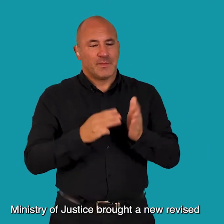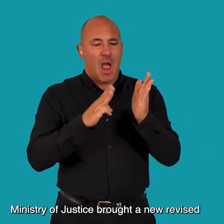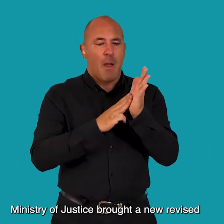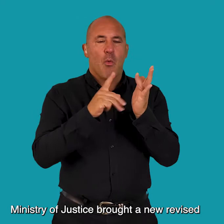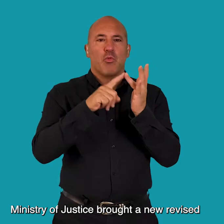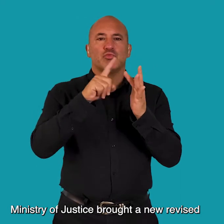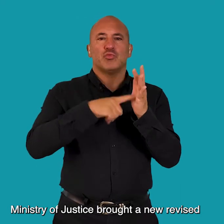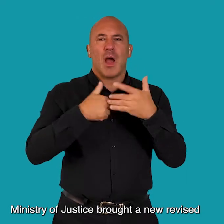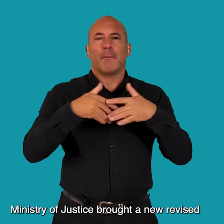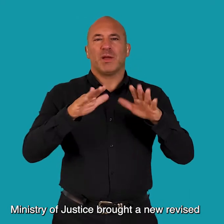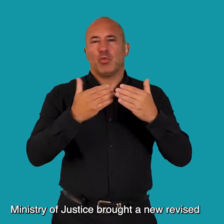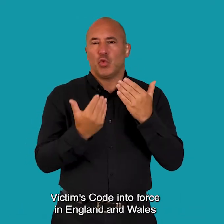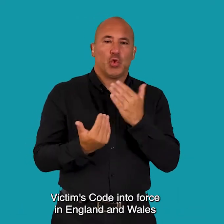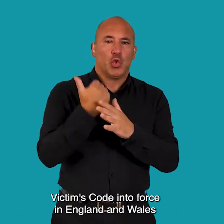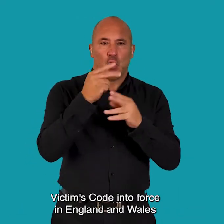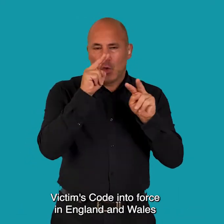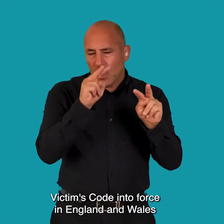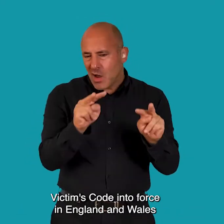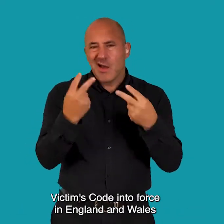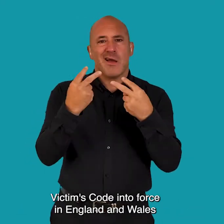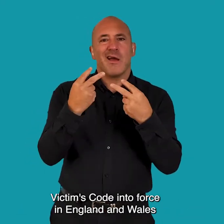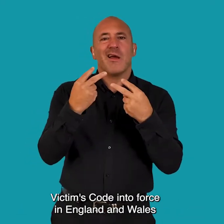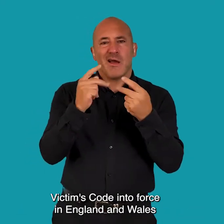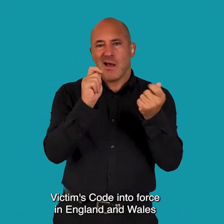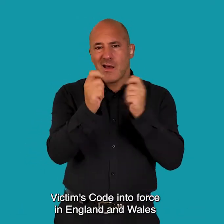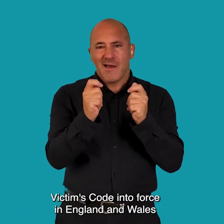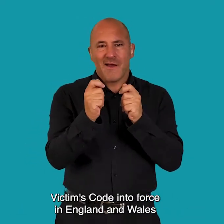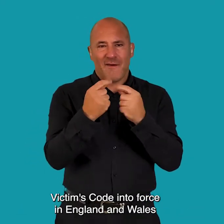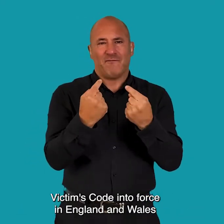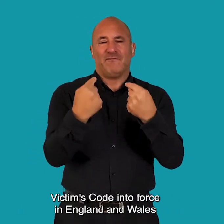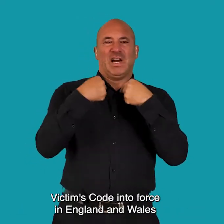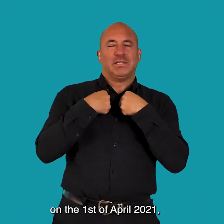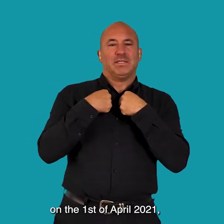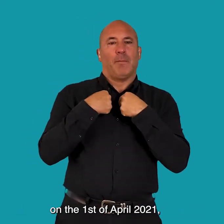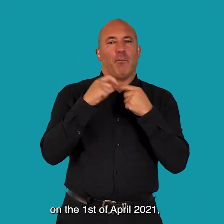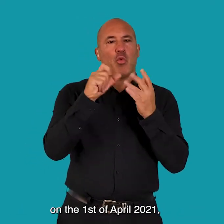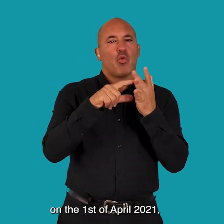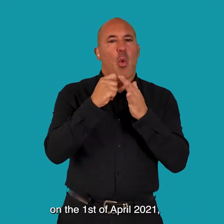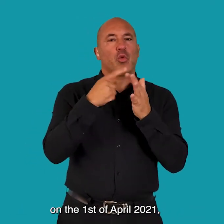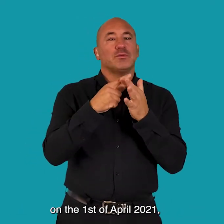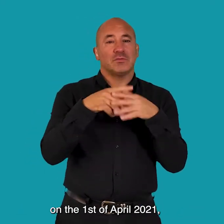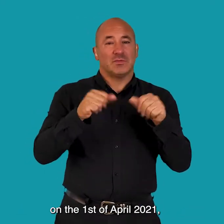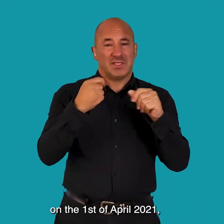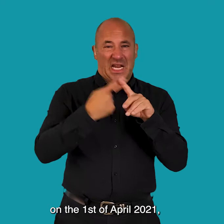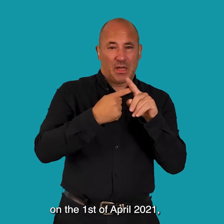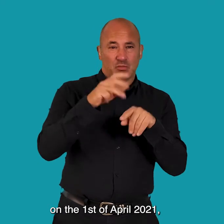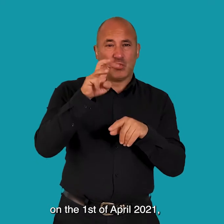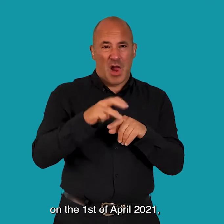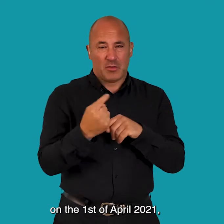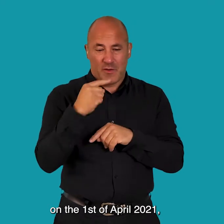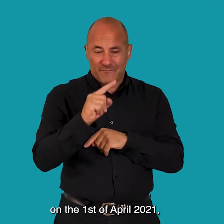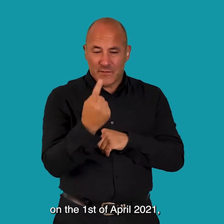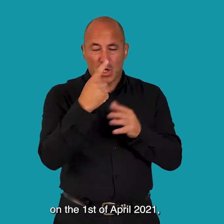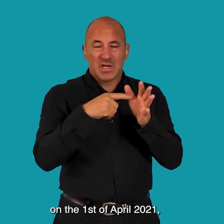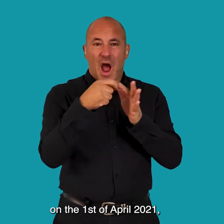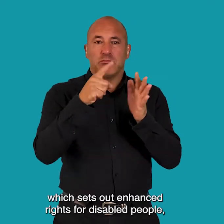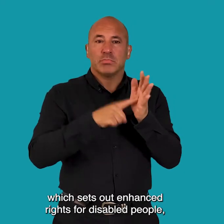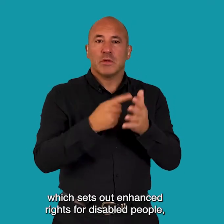brought a new revised Victims Code into force in England and Wales on the 1st of April 2021, which sets